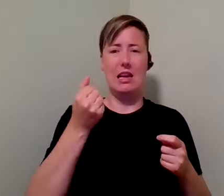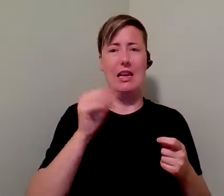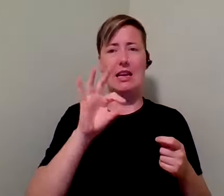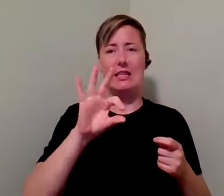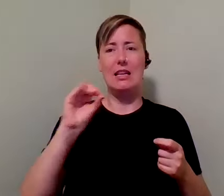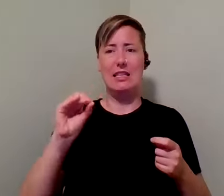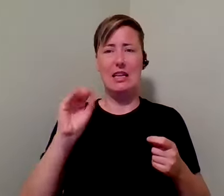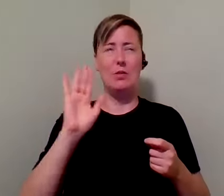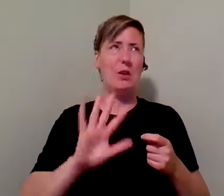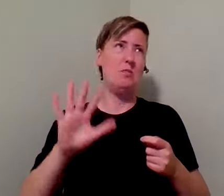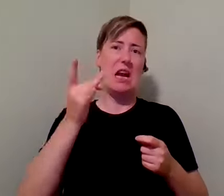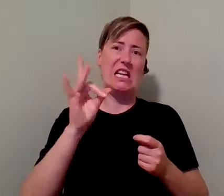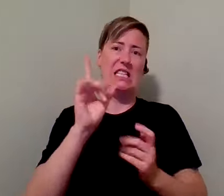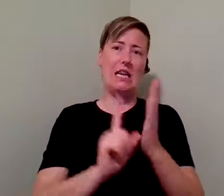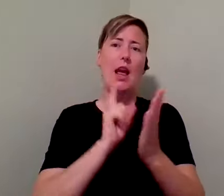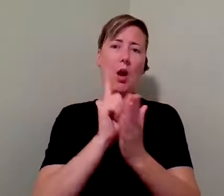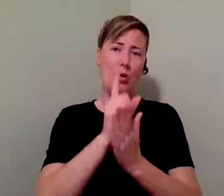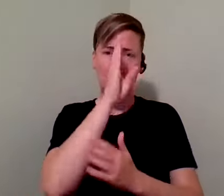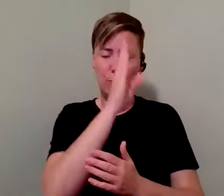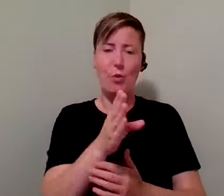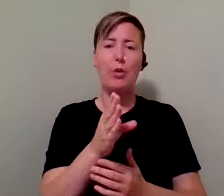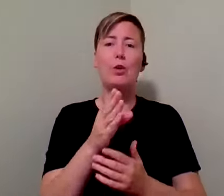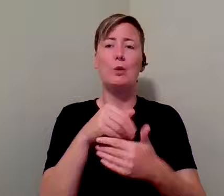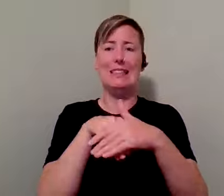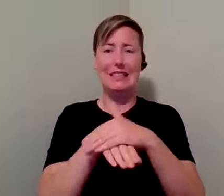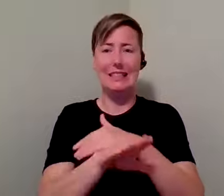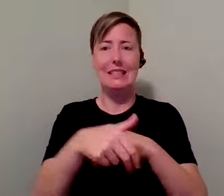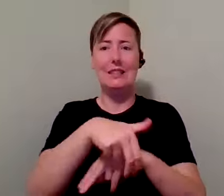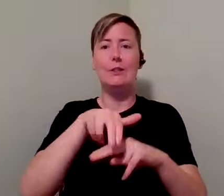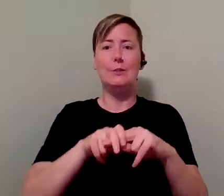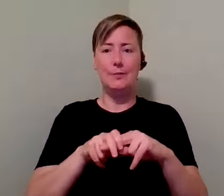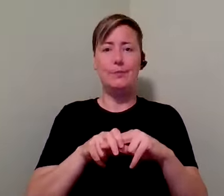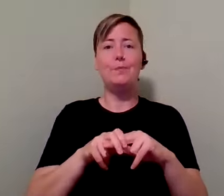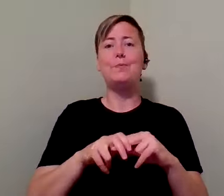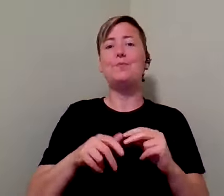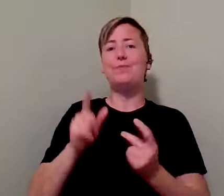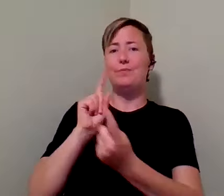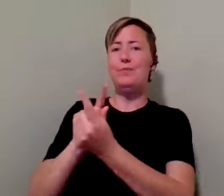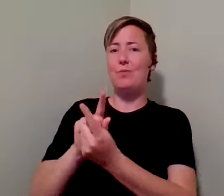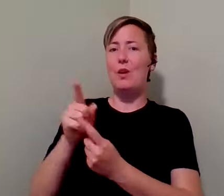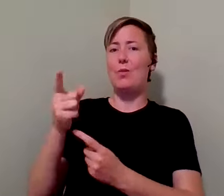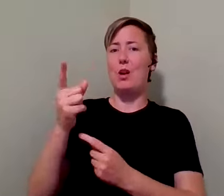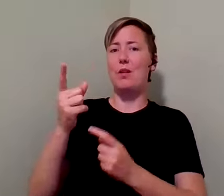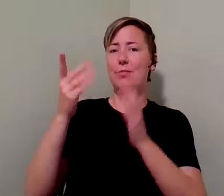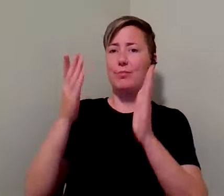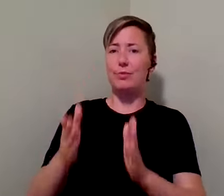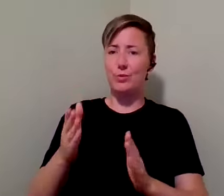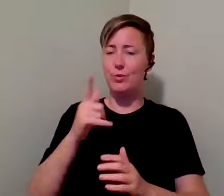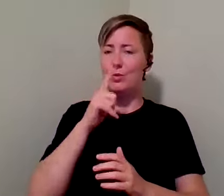sober. And I met a guy who was sober the same year as Terry, 1975, my first sponsor. And this